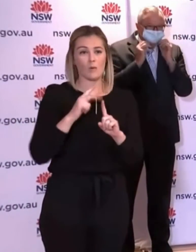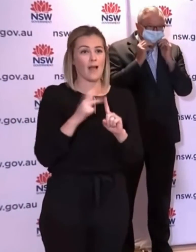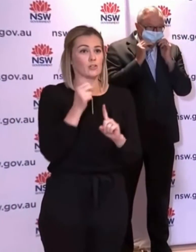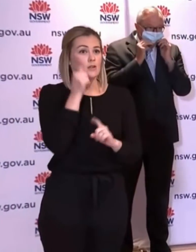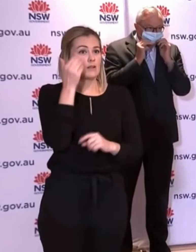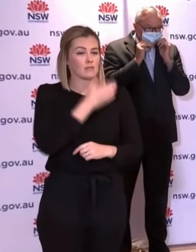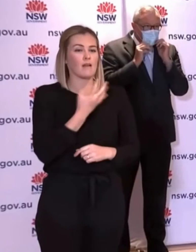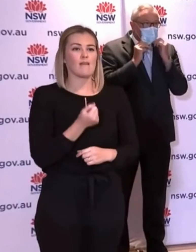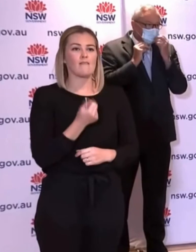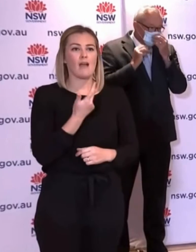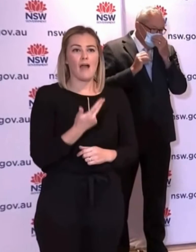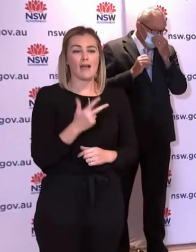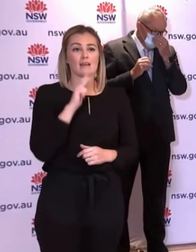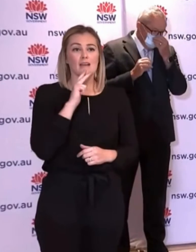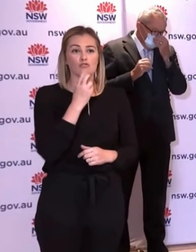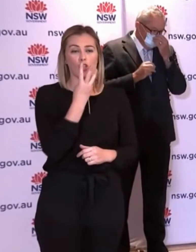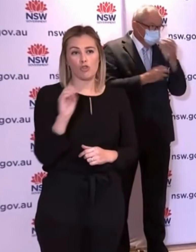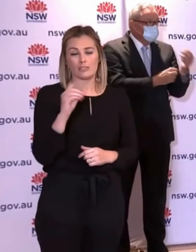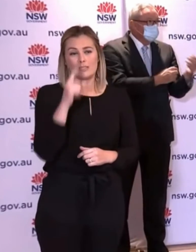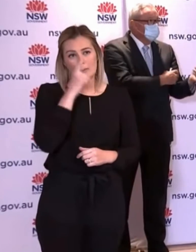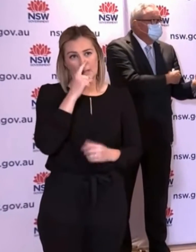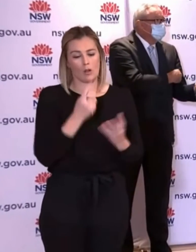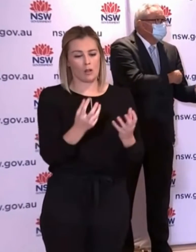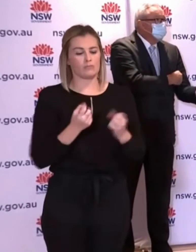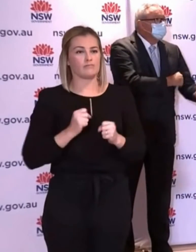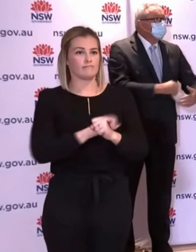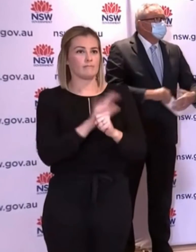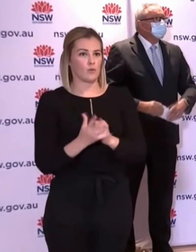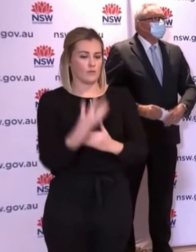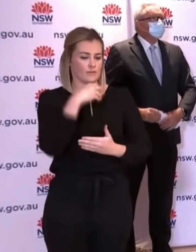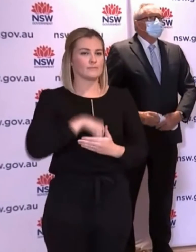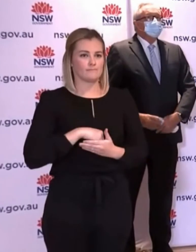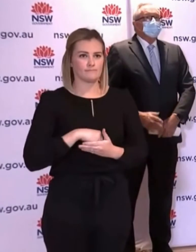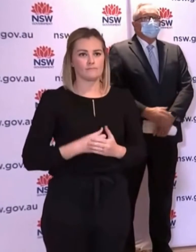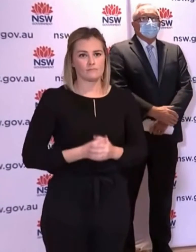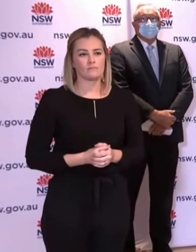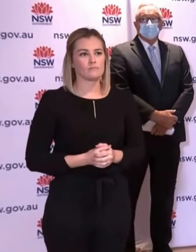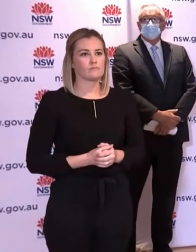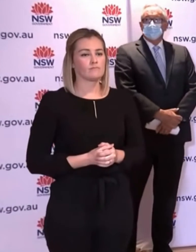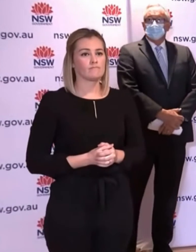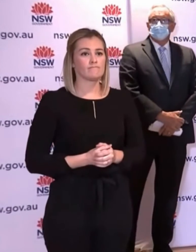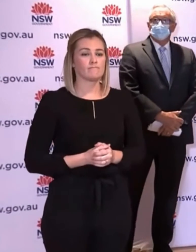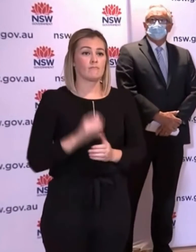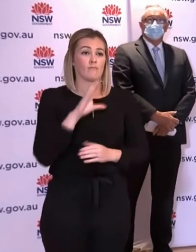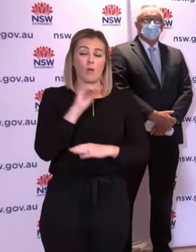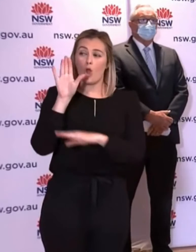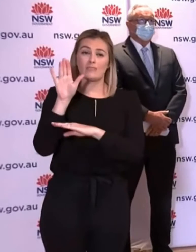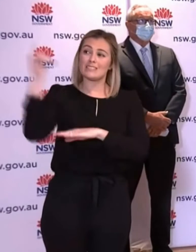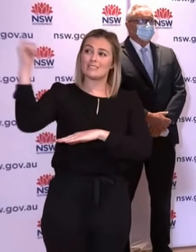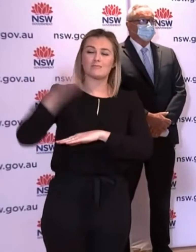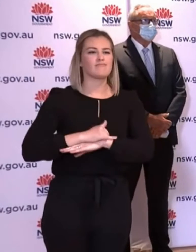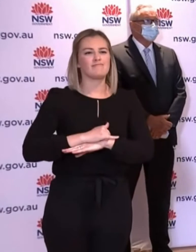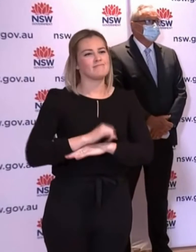were 830 locally acquired cases of COVID-19, and there were no overseas